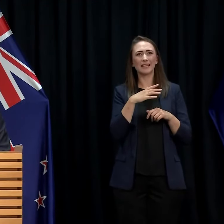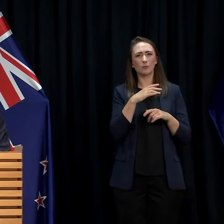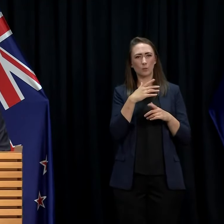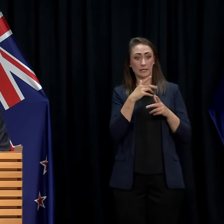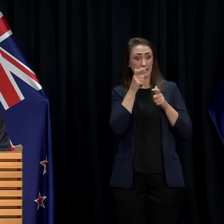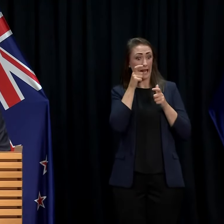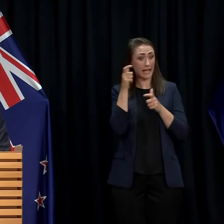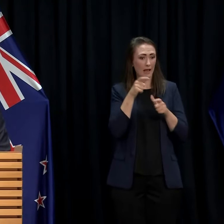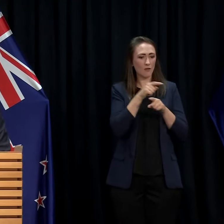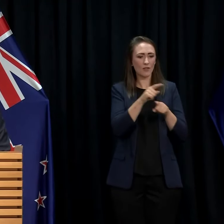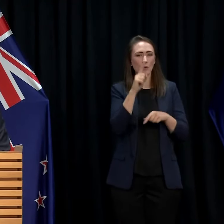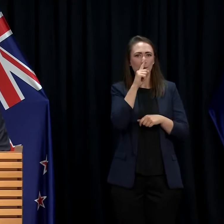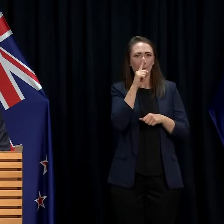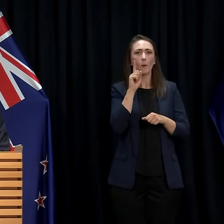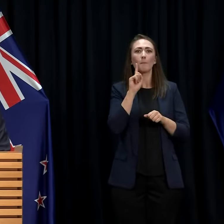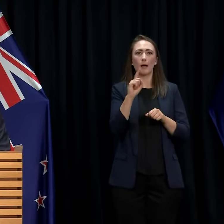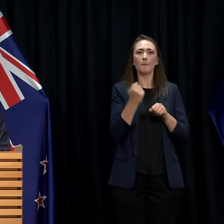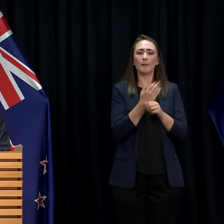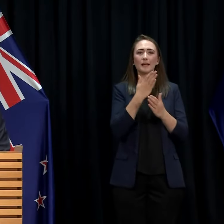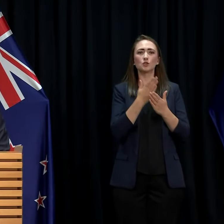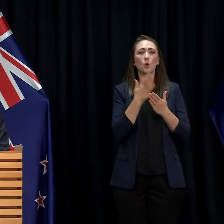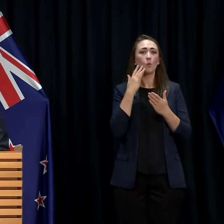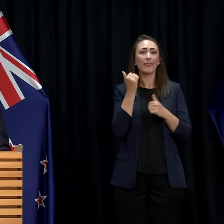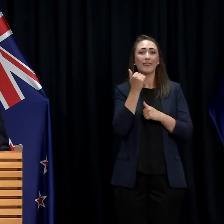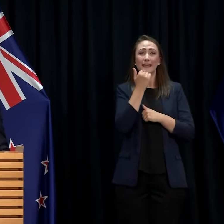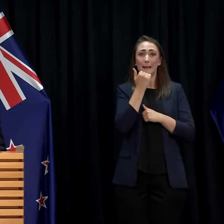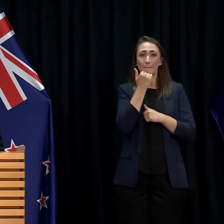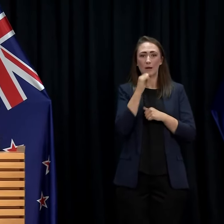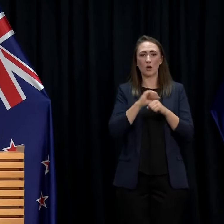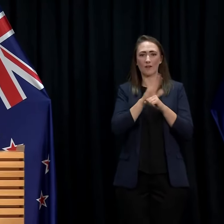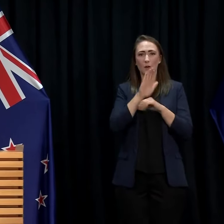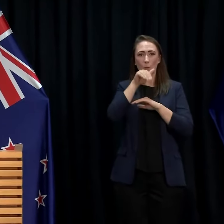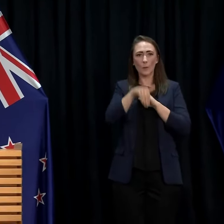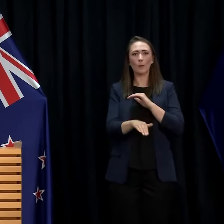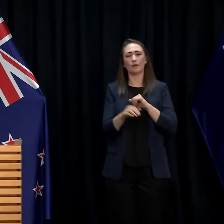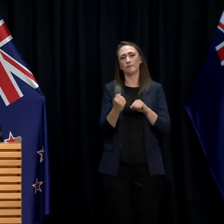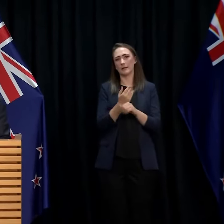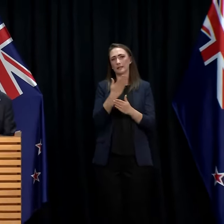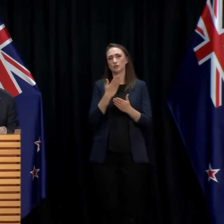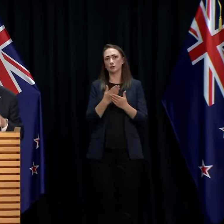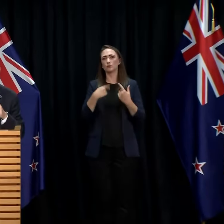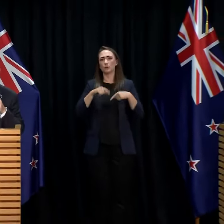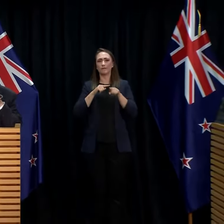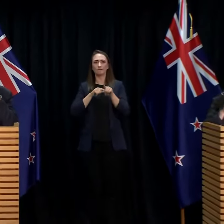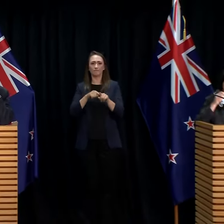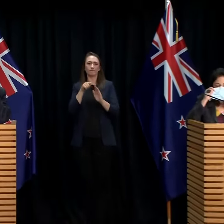the things that we'll be weighing up, absolutely. All right, thanks very much, everybody. Thank you.